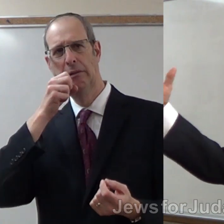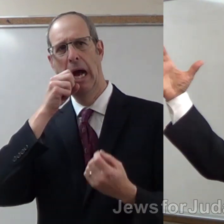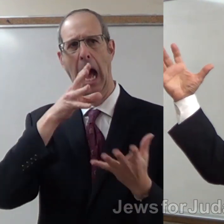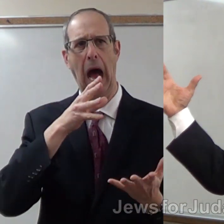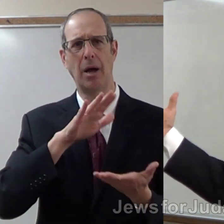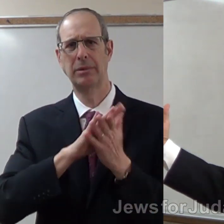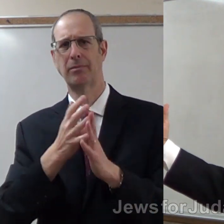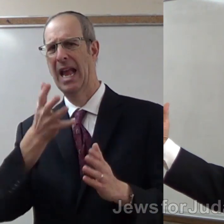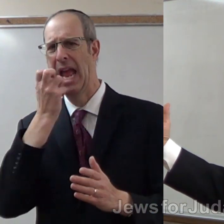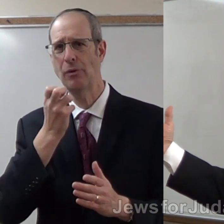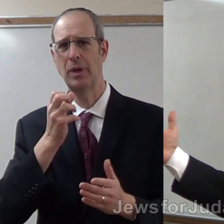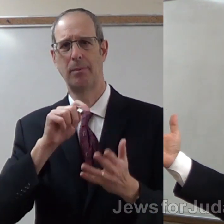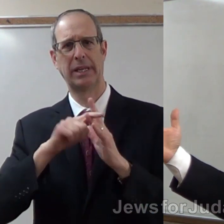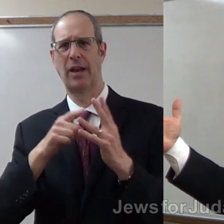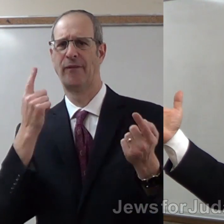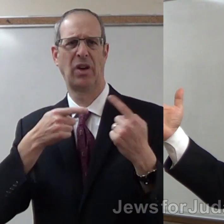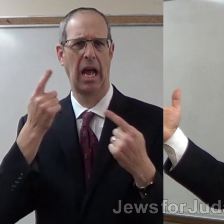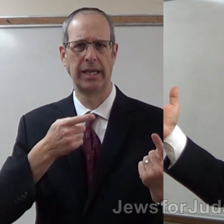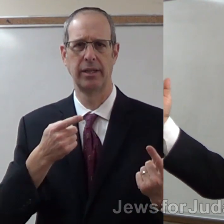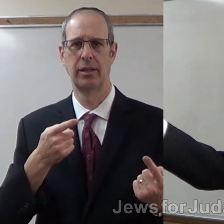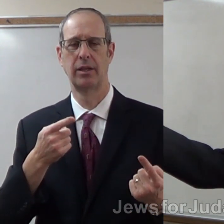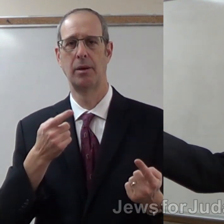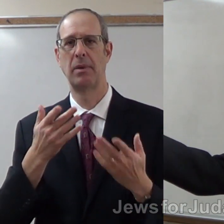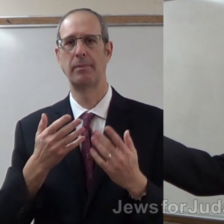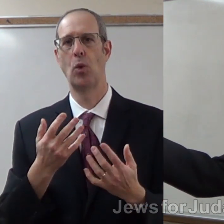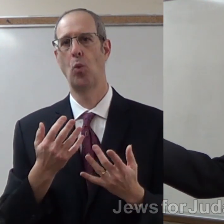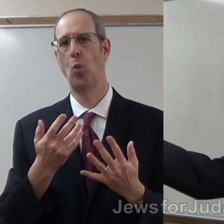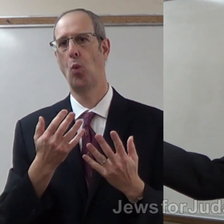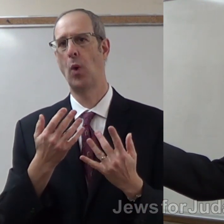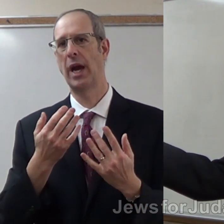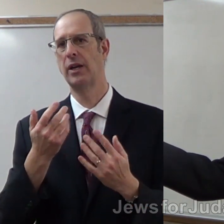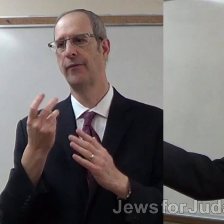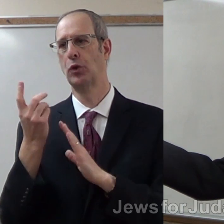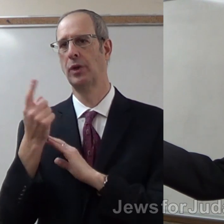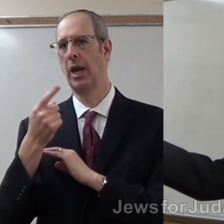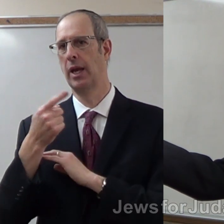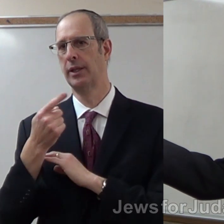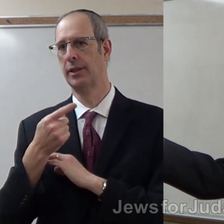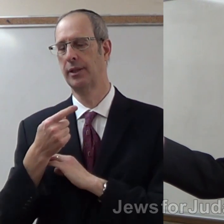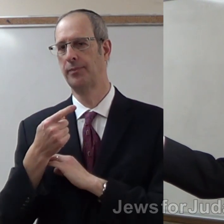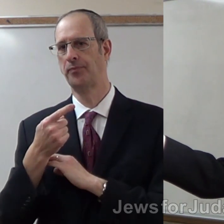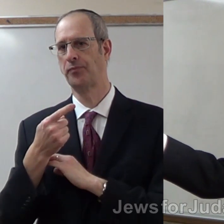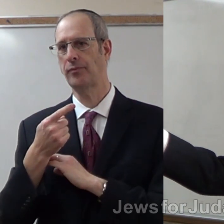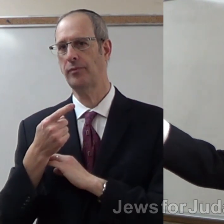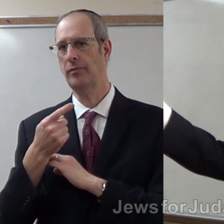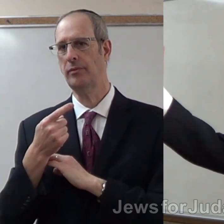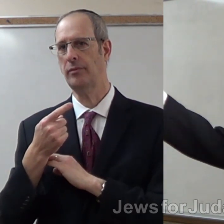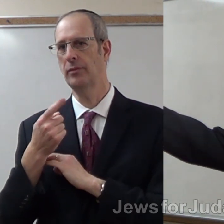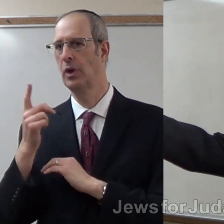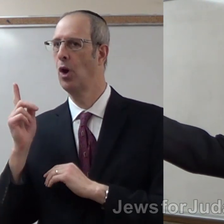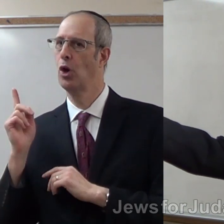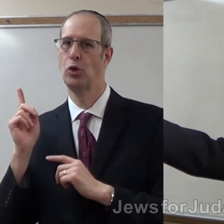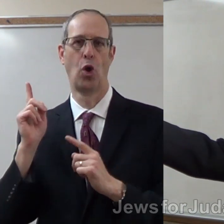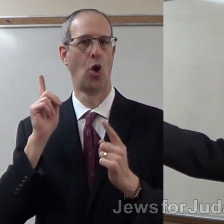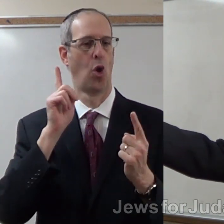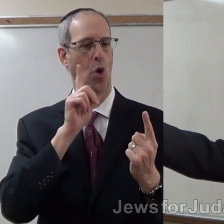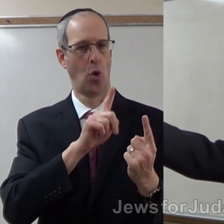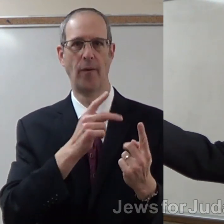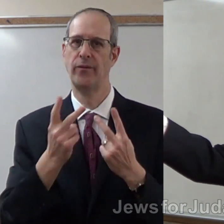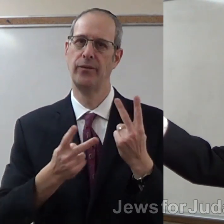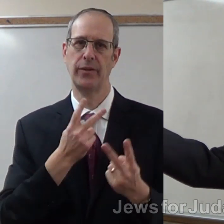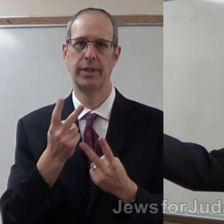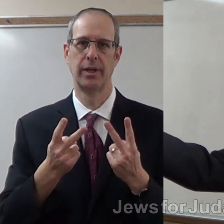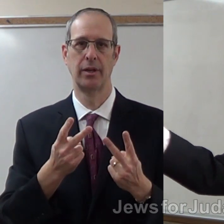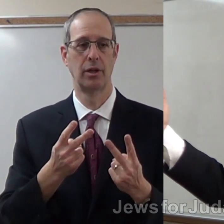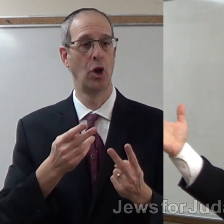and causing a fight, you maybe wait a few days and then go to them and